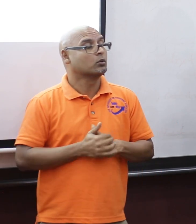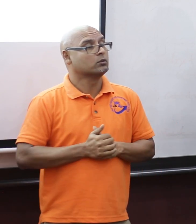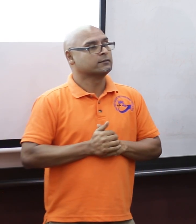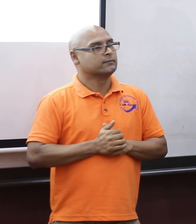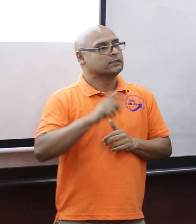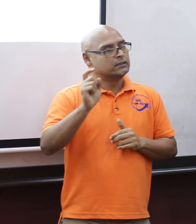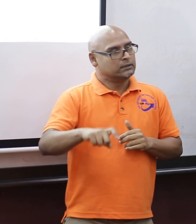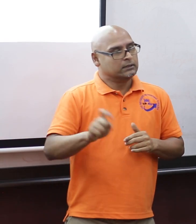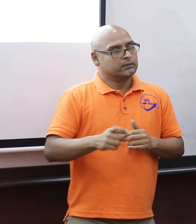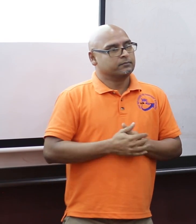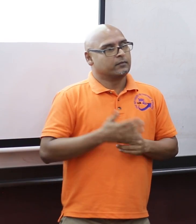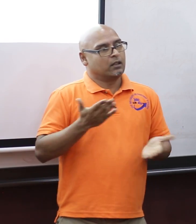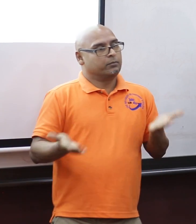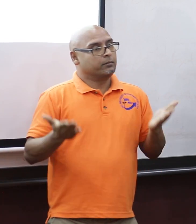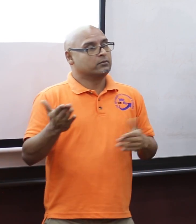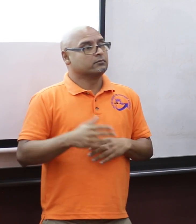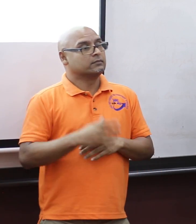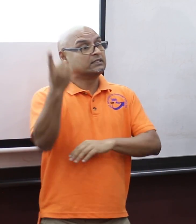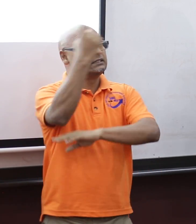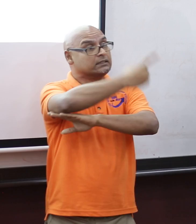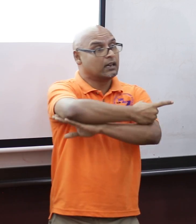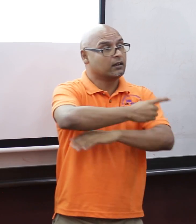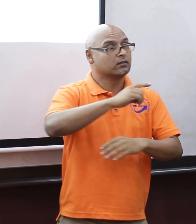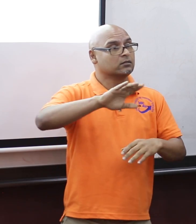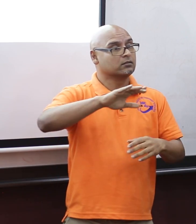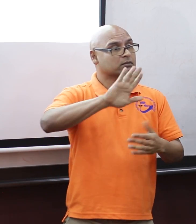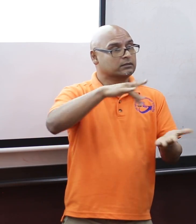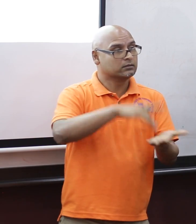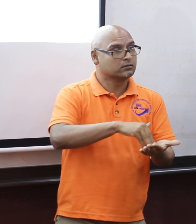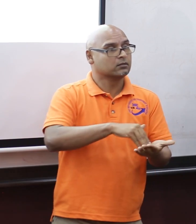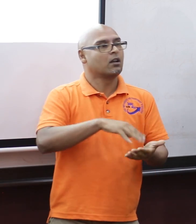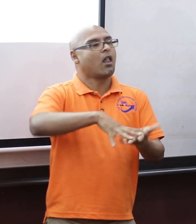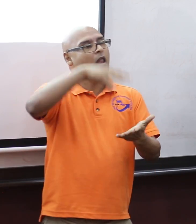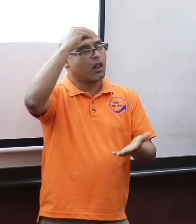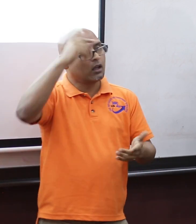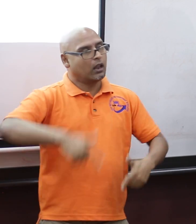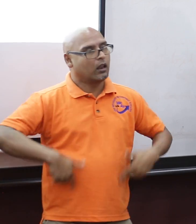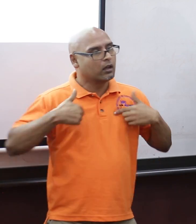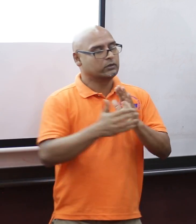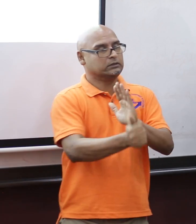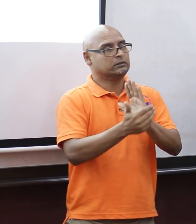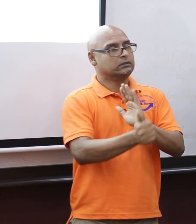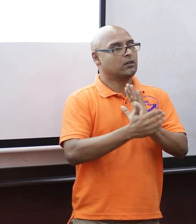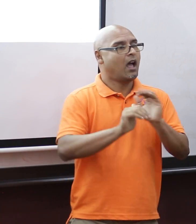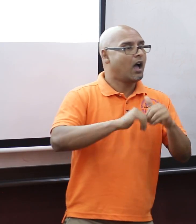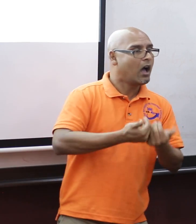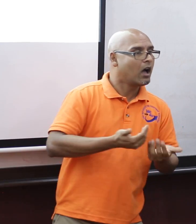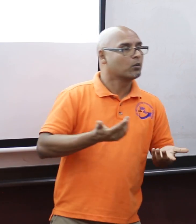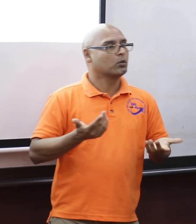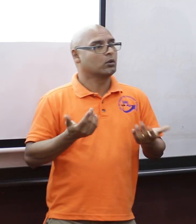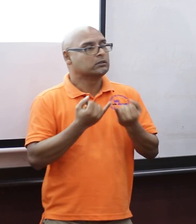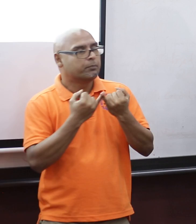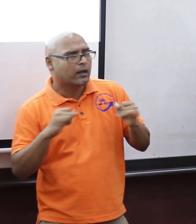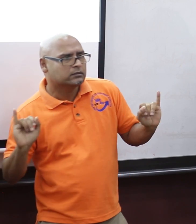either day centers where they can learn probably just life skills, how to be independent. We need to provide